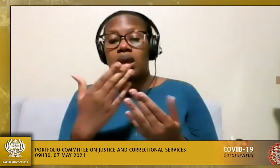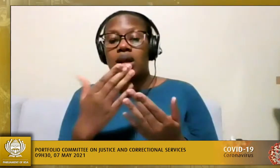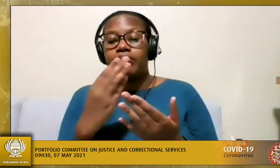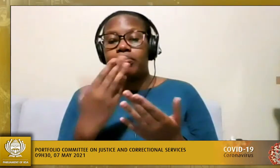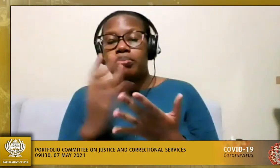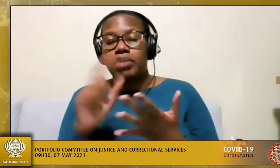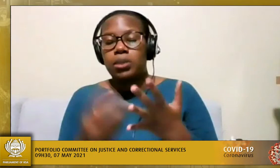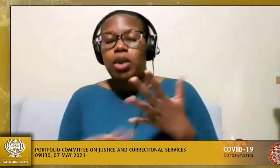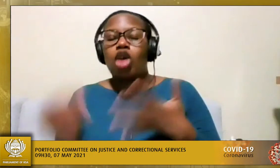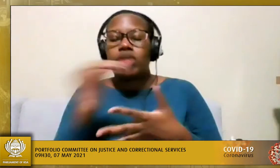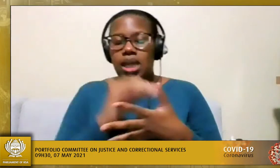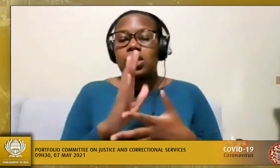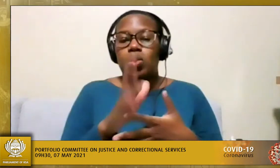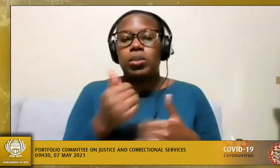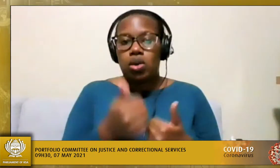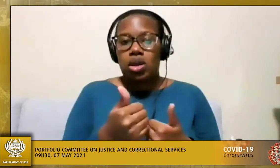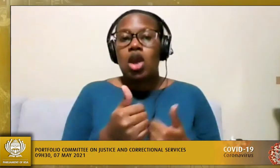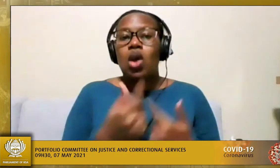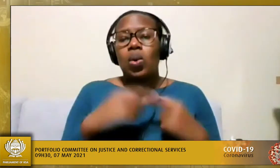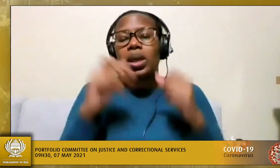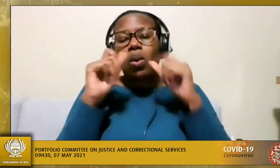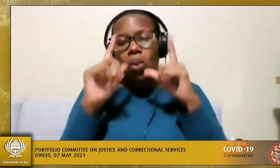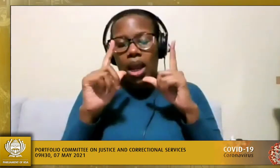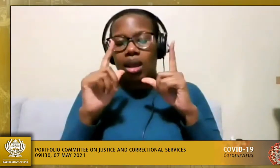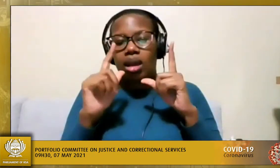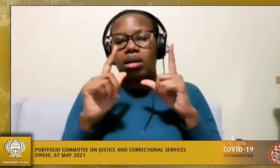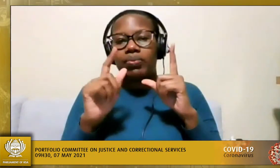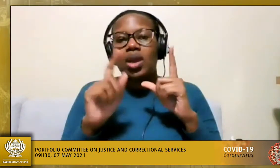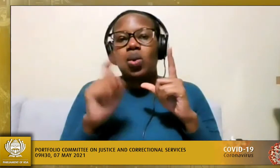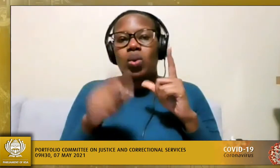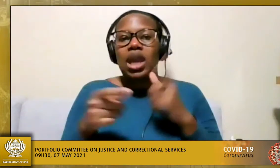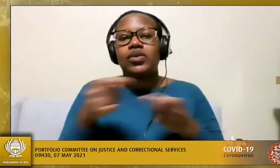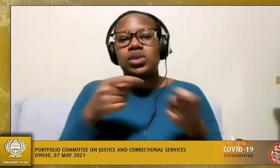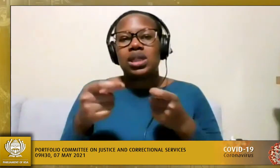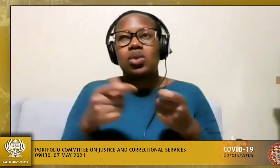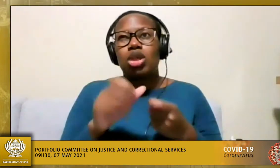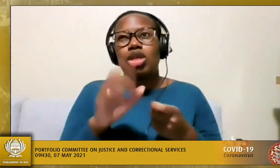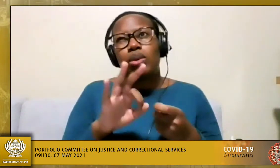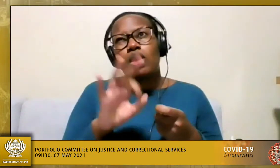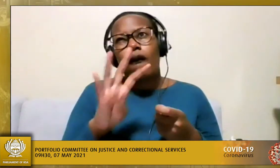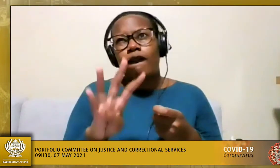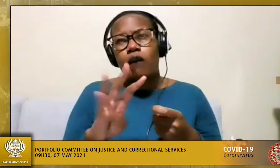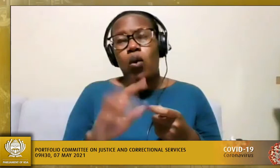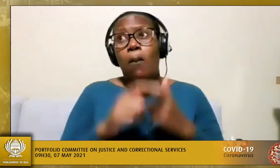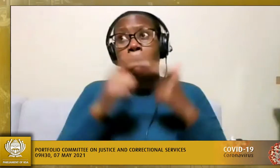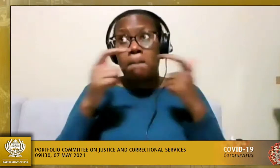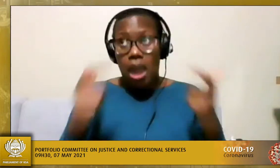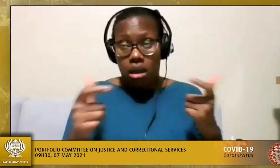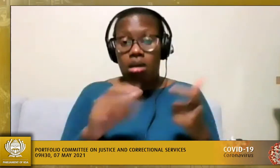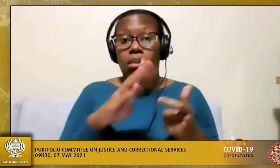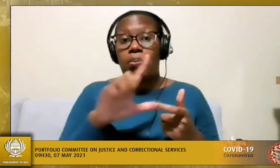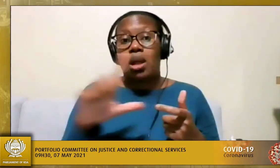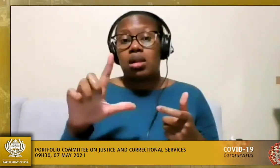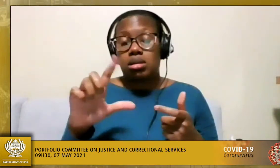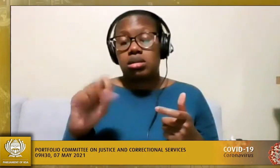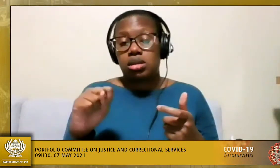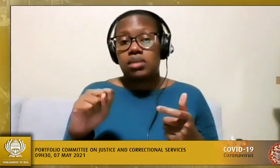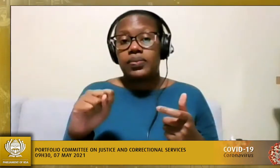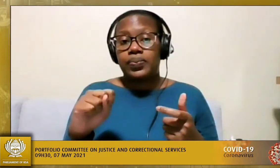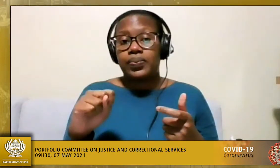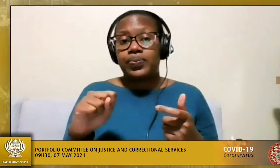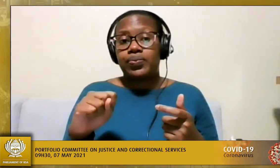we are aware that we have to deal with uh some three or four big bills that